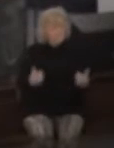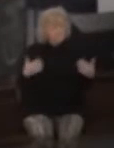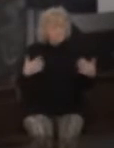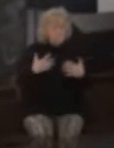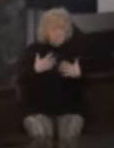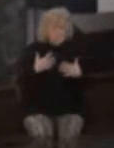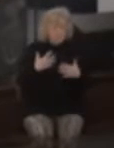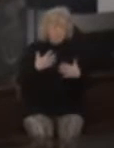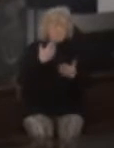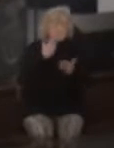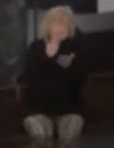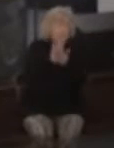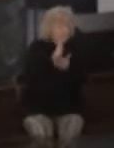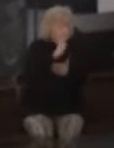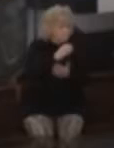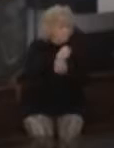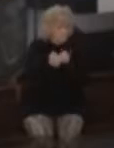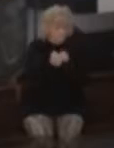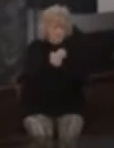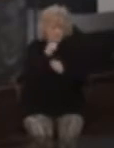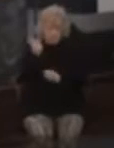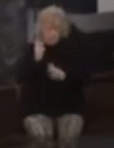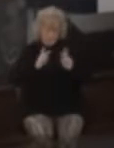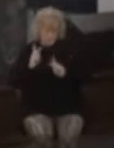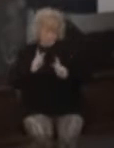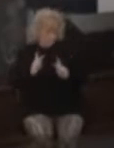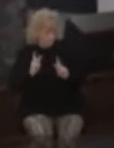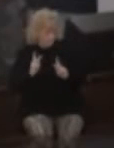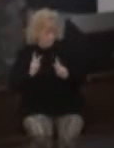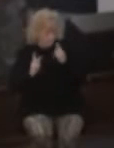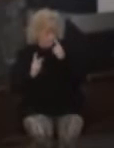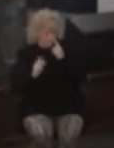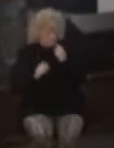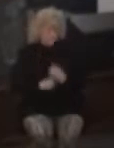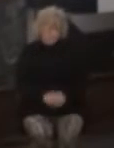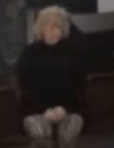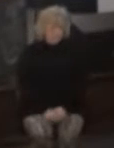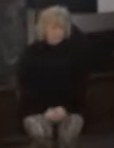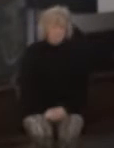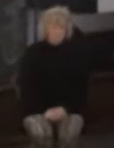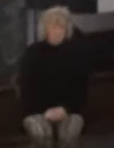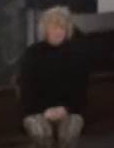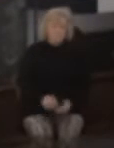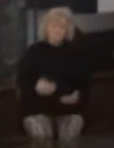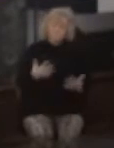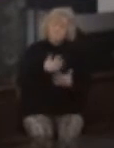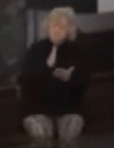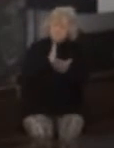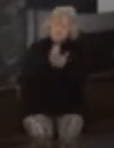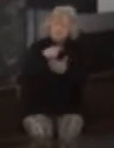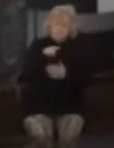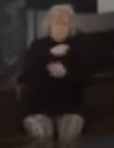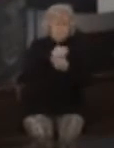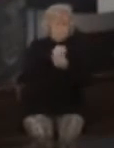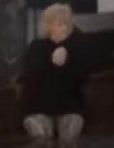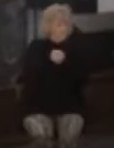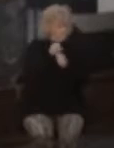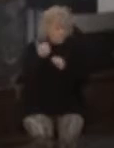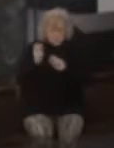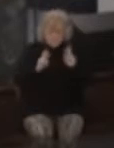loving others the way you should. Yeah, fear stops you from loving others as you